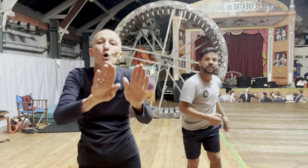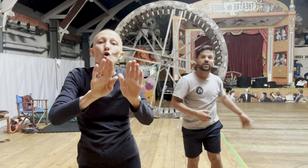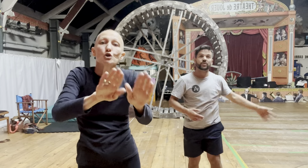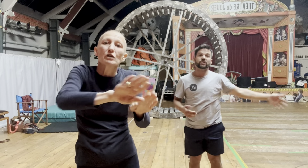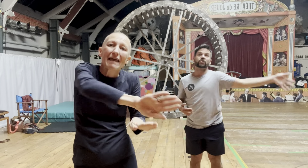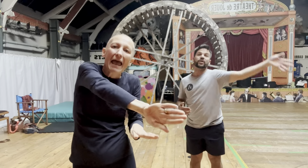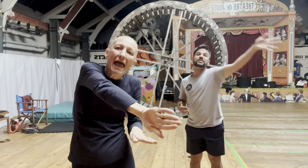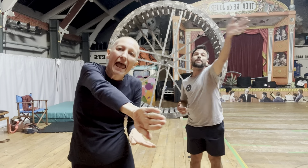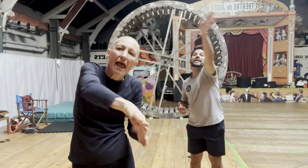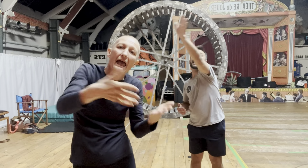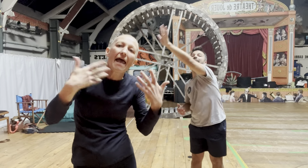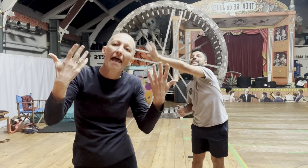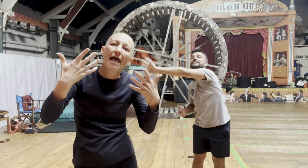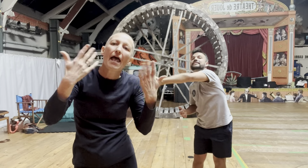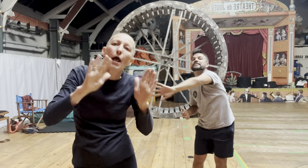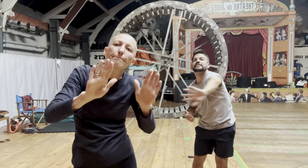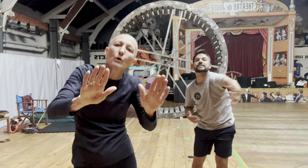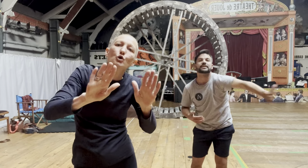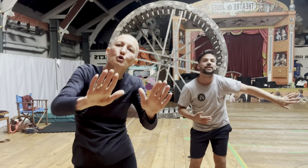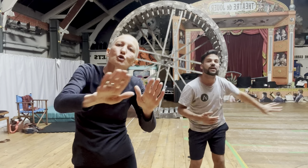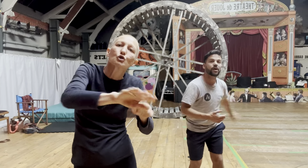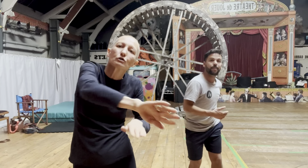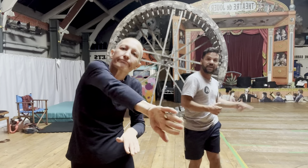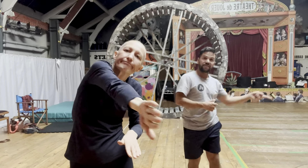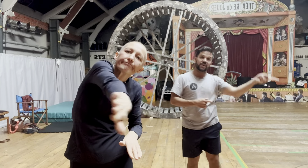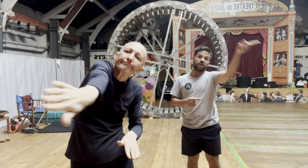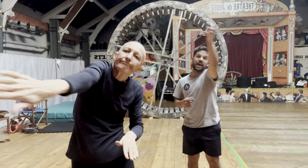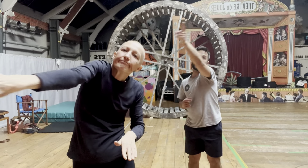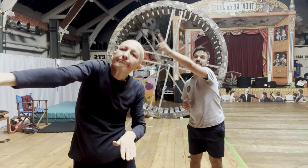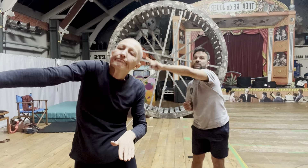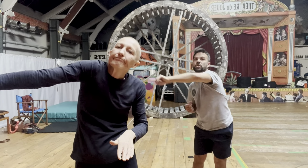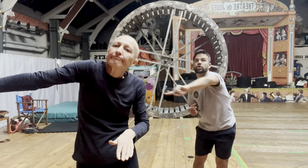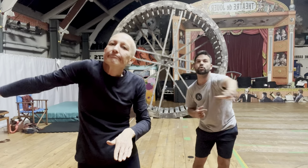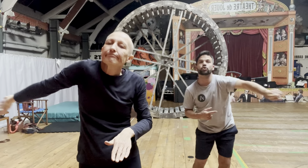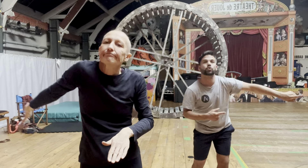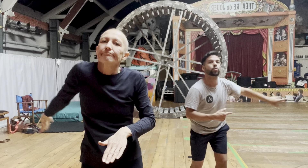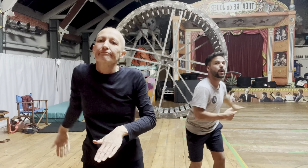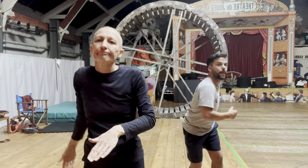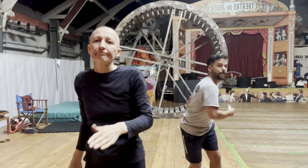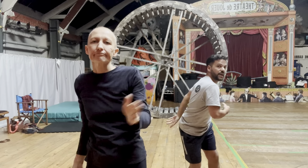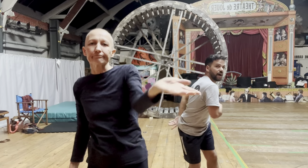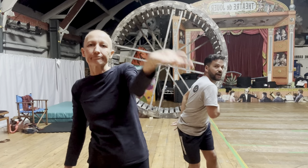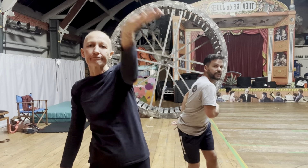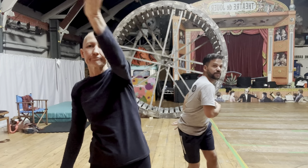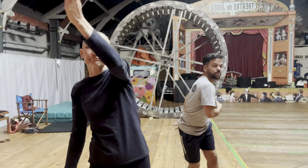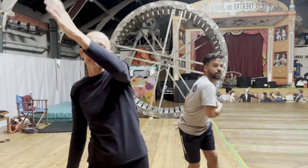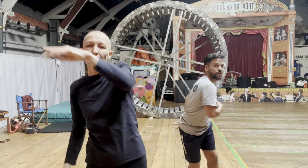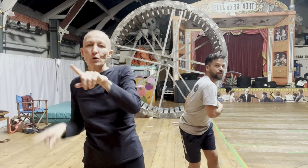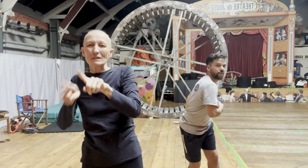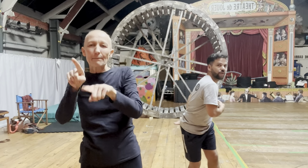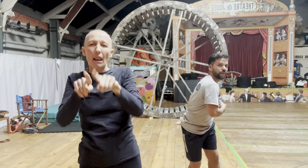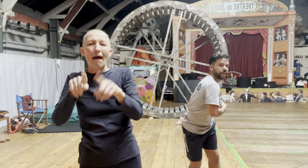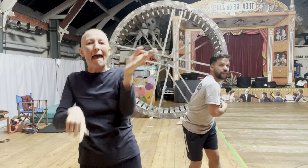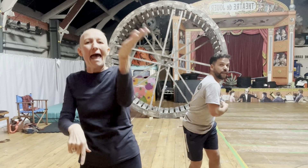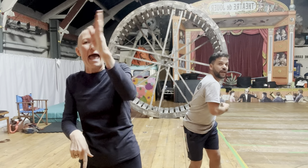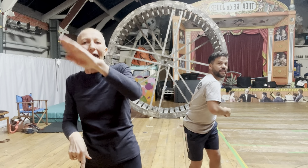So it creates a big S, a big figure S behind. Beautiful. Then